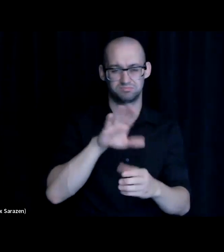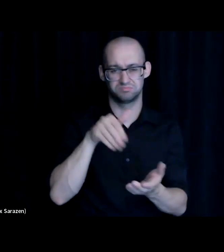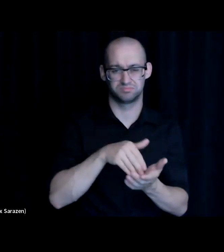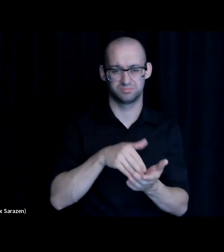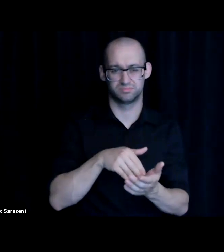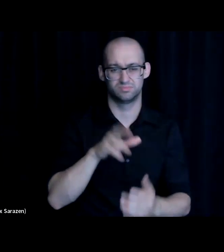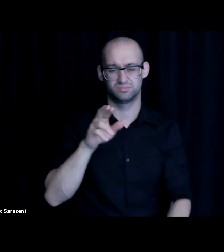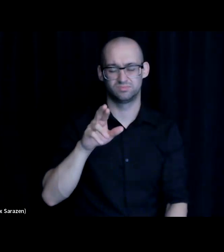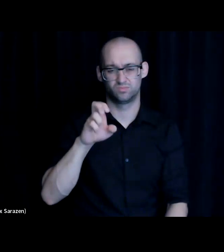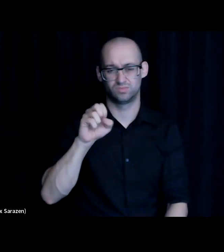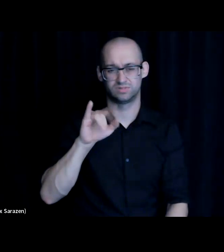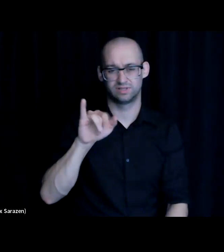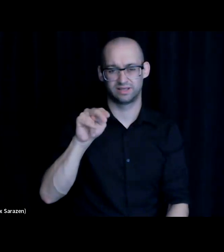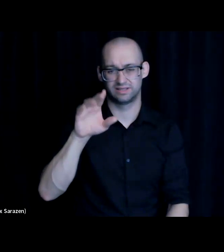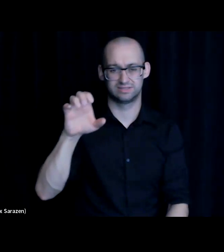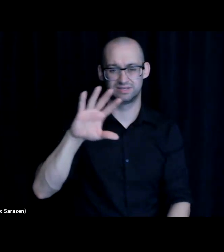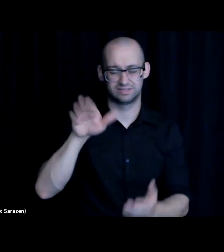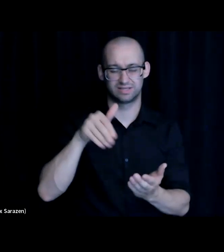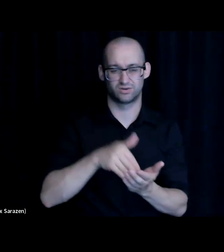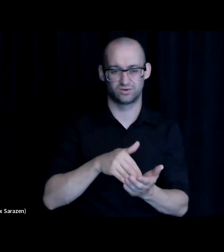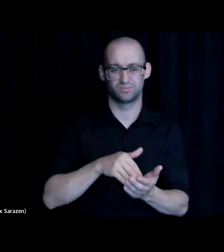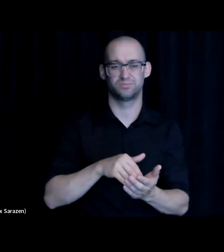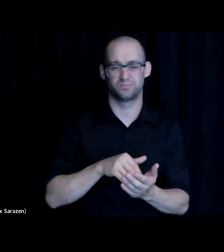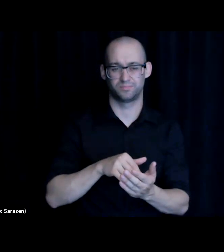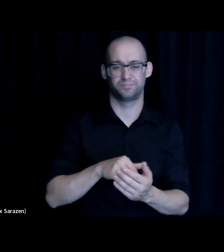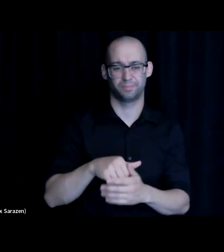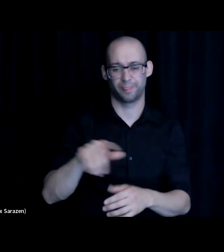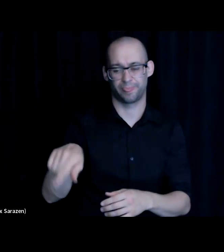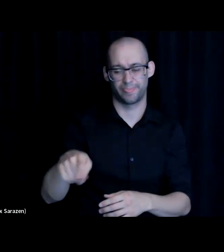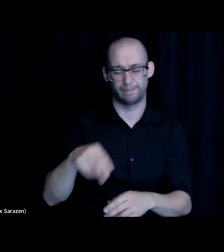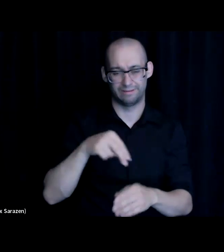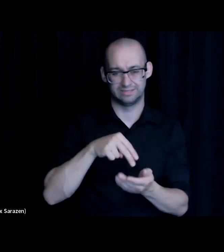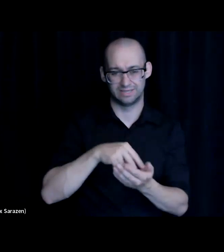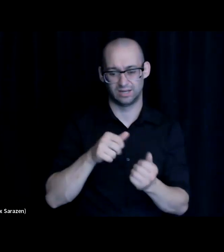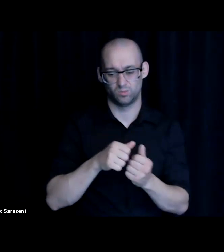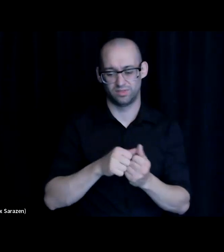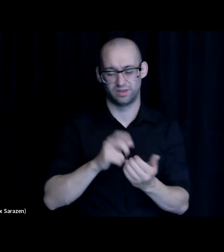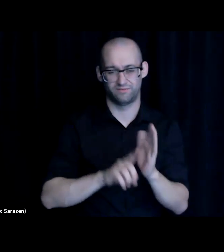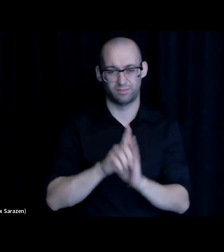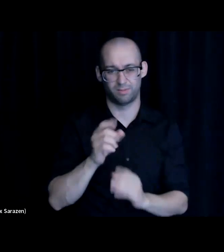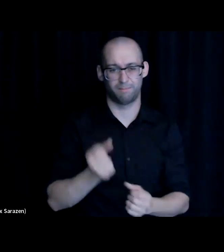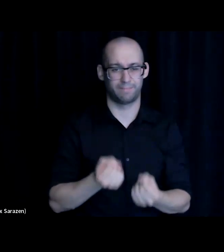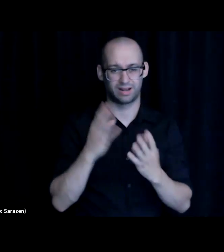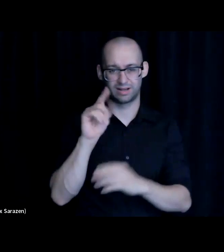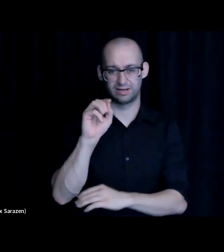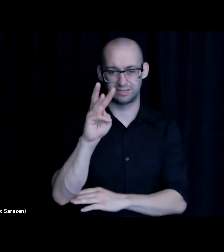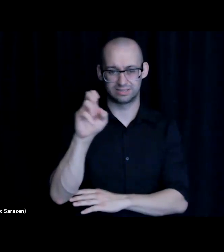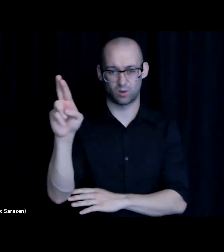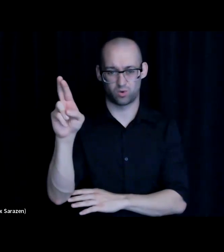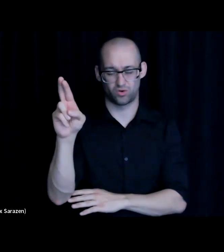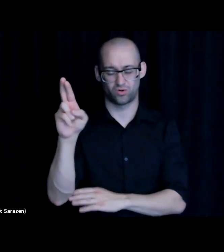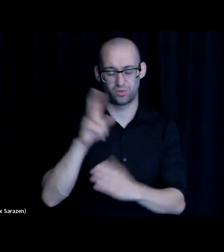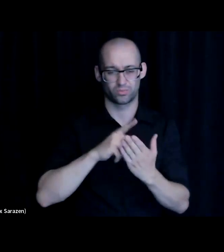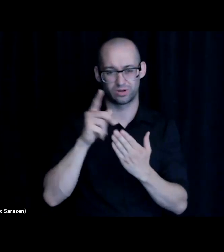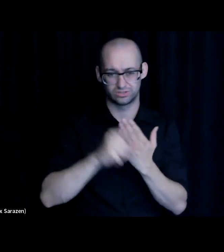we worked with our local internet service providers, and they've been expanding with the development of mini tower projects throughout our county, working with our